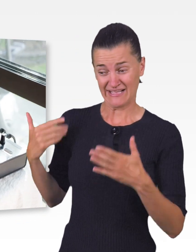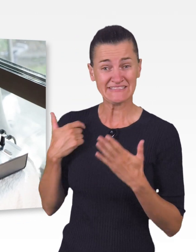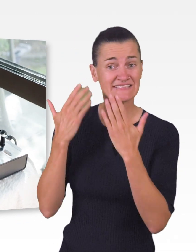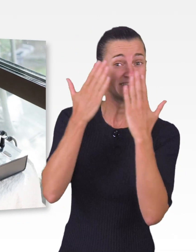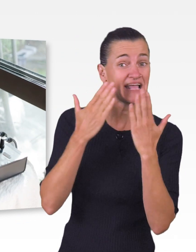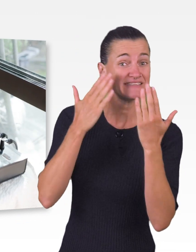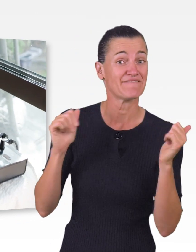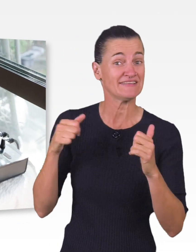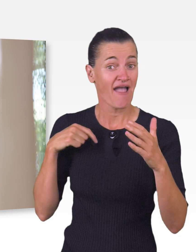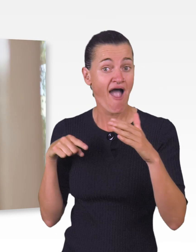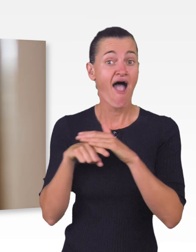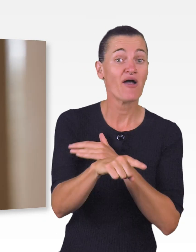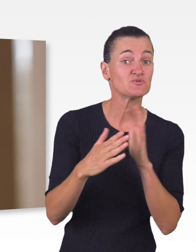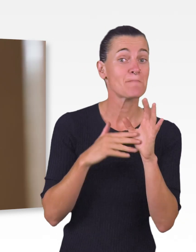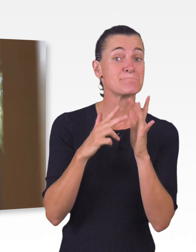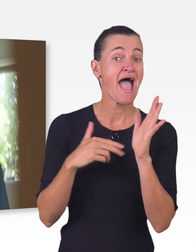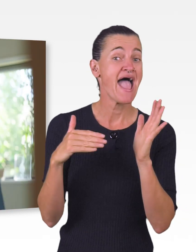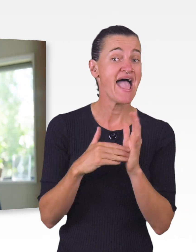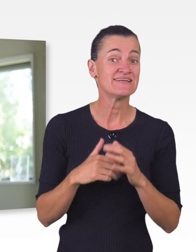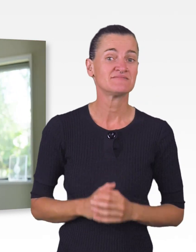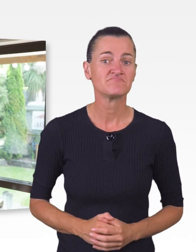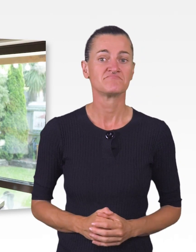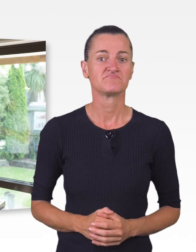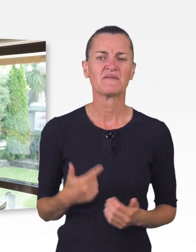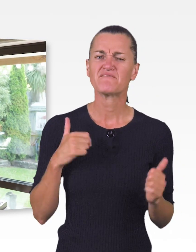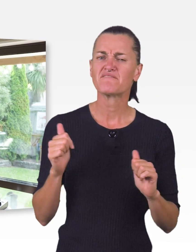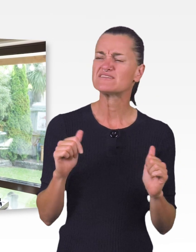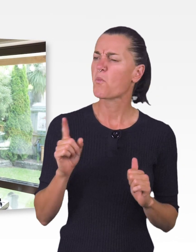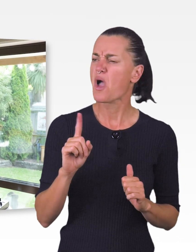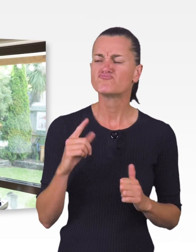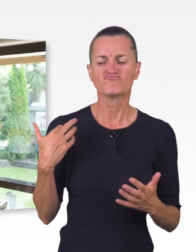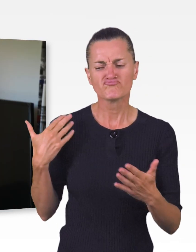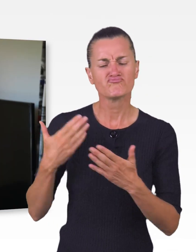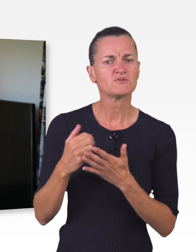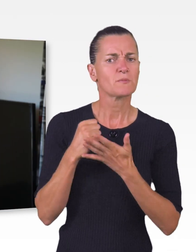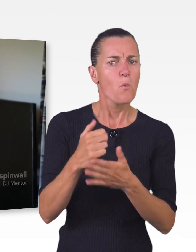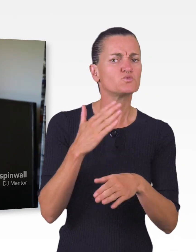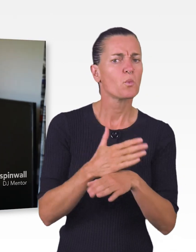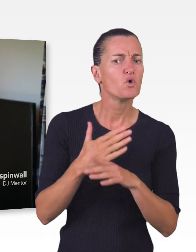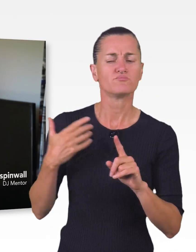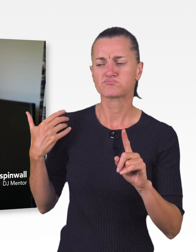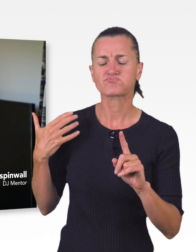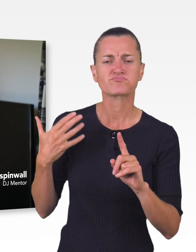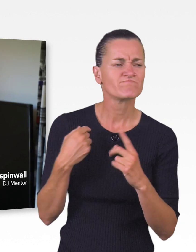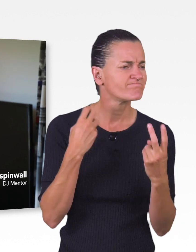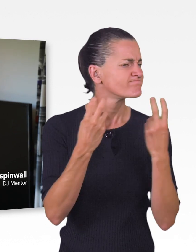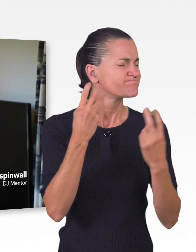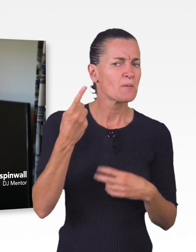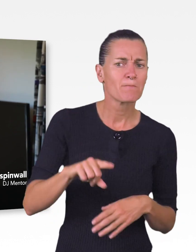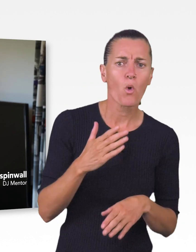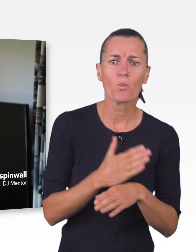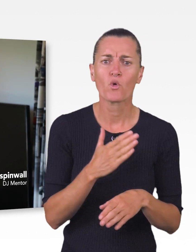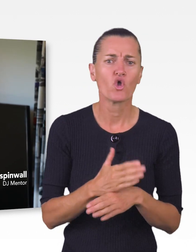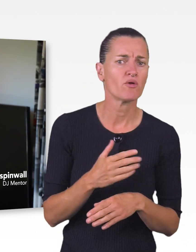I've come out of doing a year's study at Mains, and I've been doing some casual support work last year, and I was looking for more work and came across